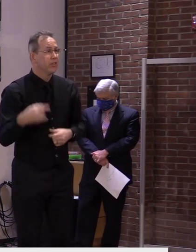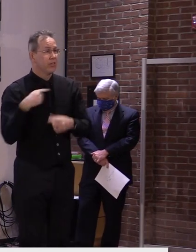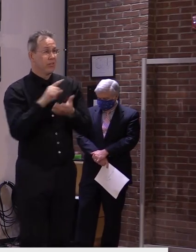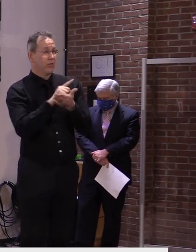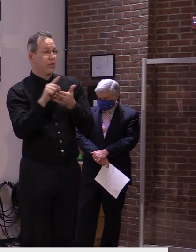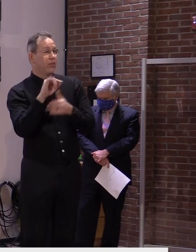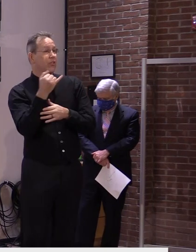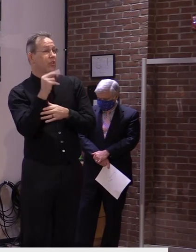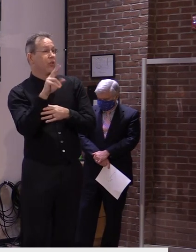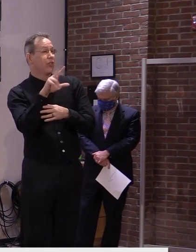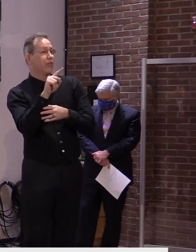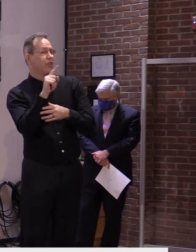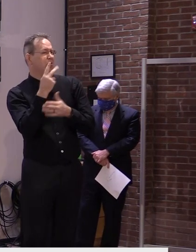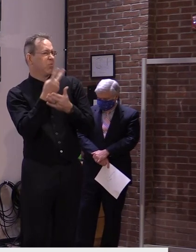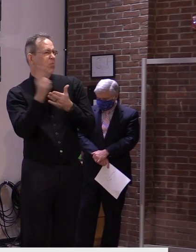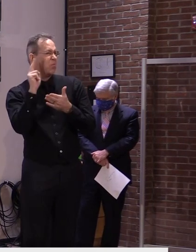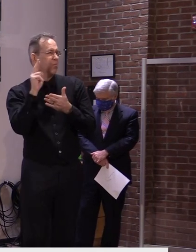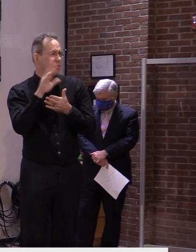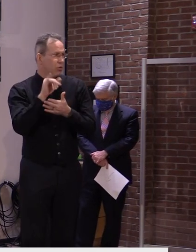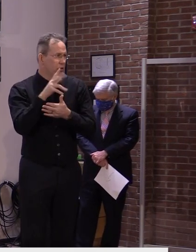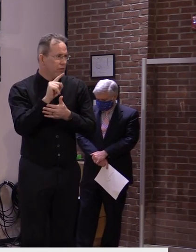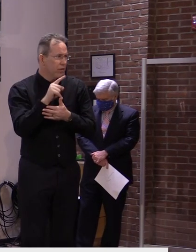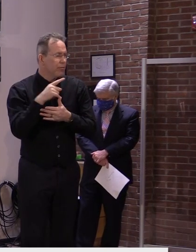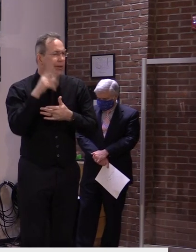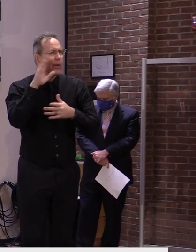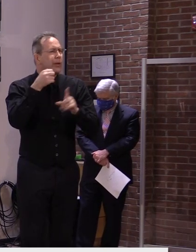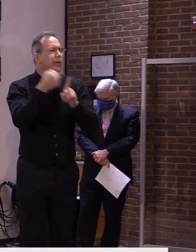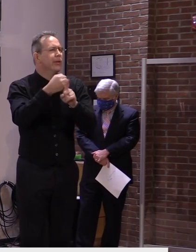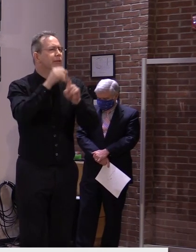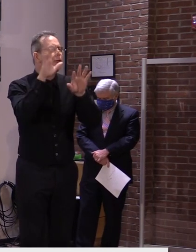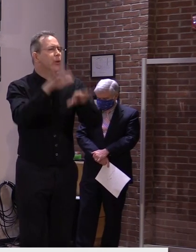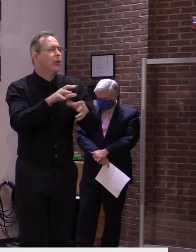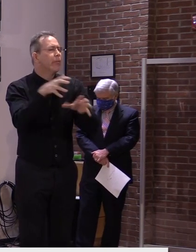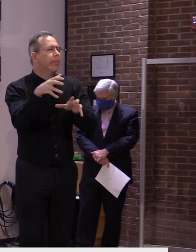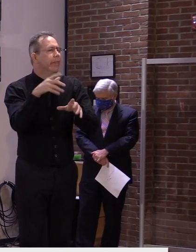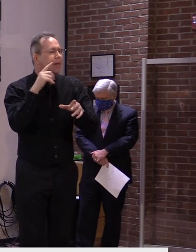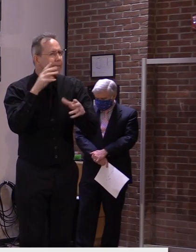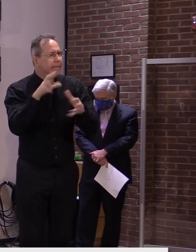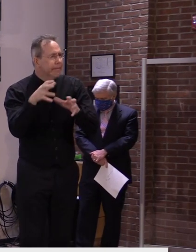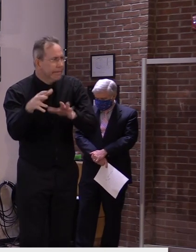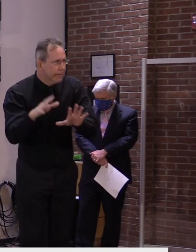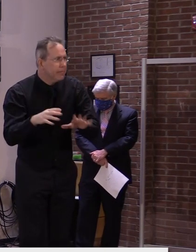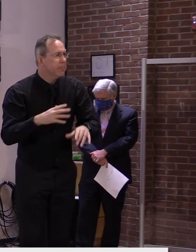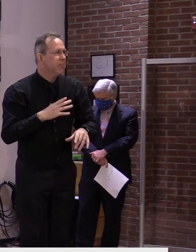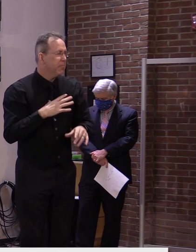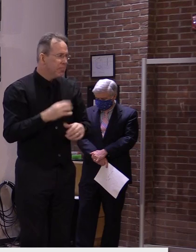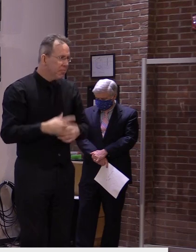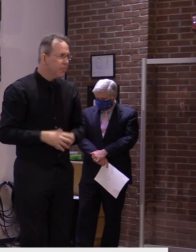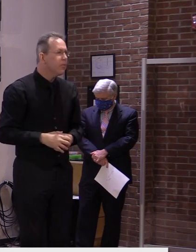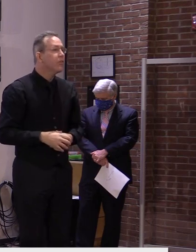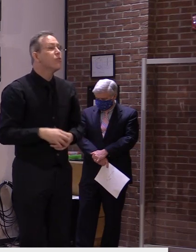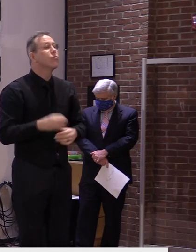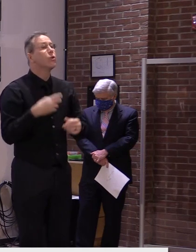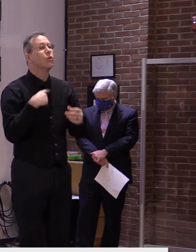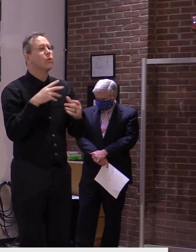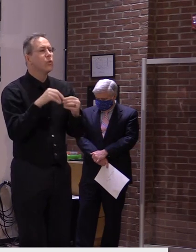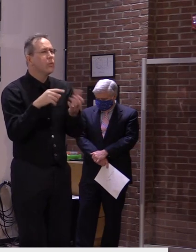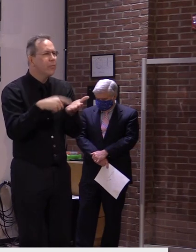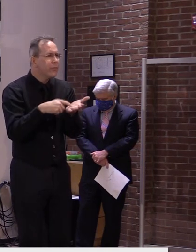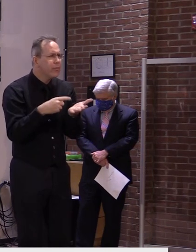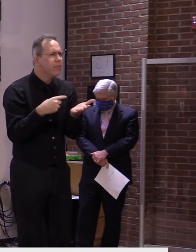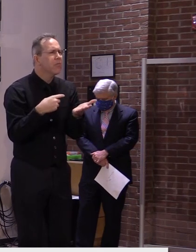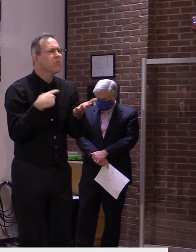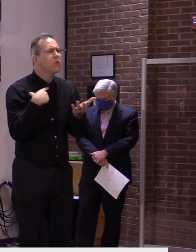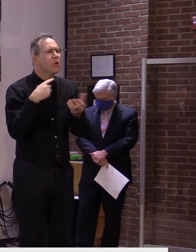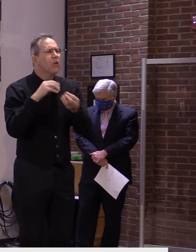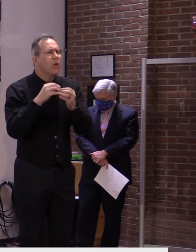was disrupted somewhat by the snowstorm on that Tuesday. The participation rate was lower, probably as a result of scheduling